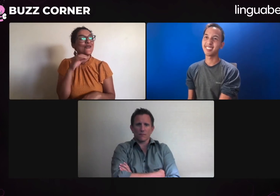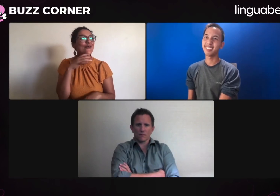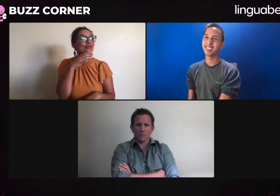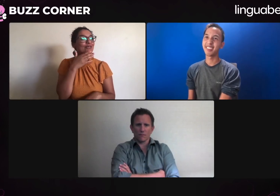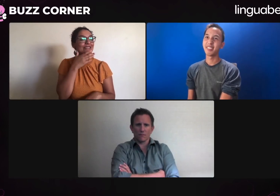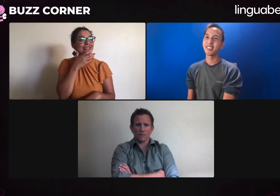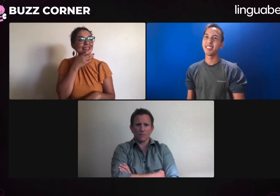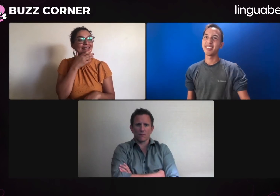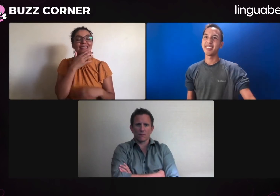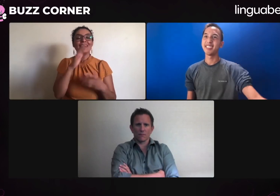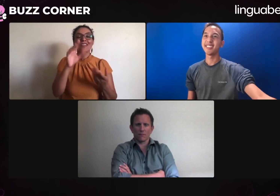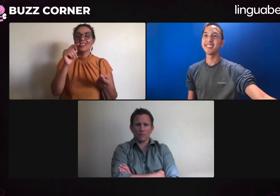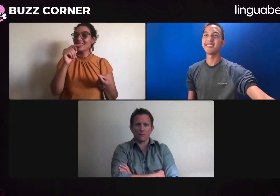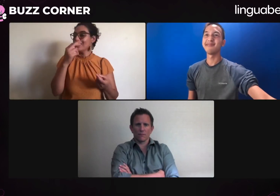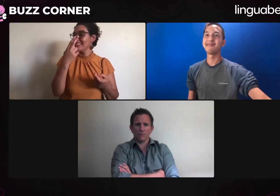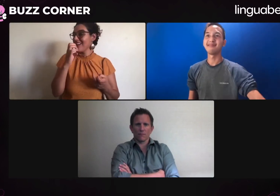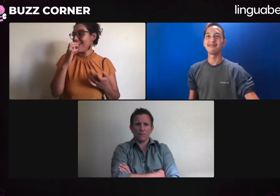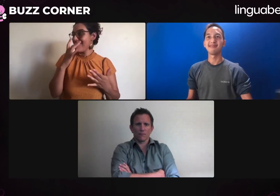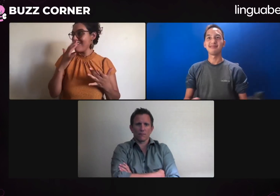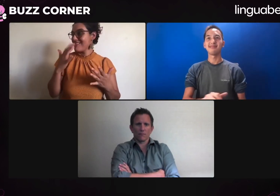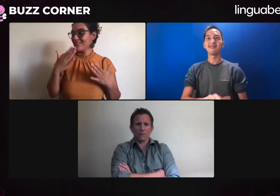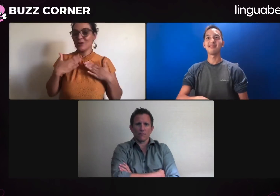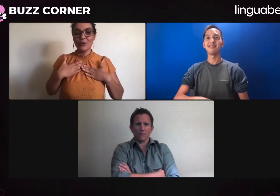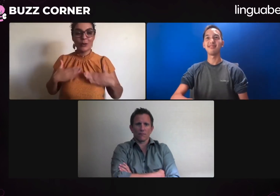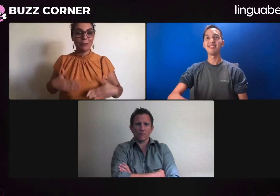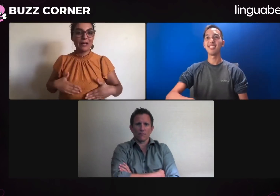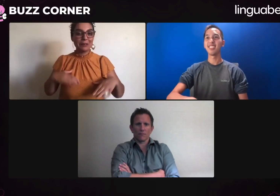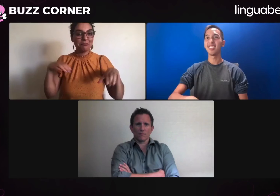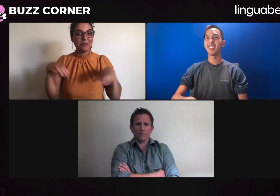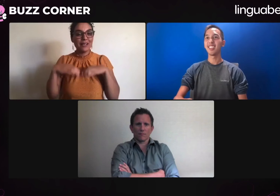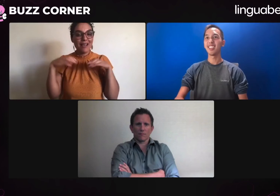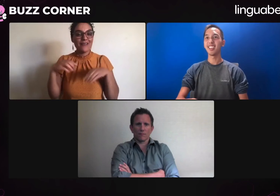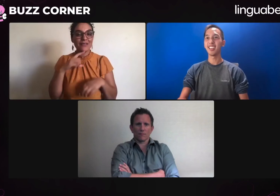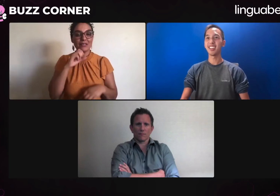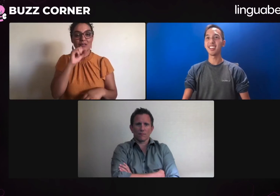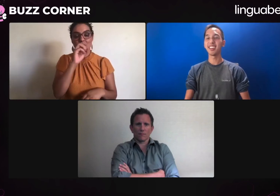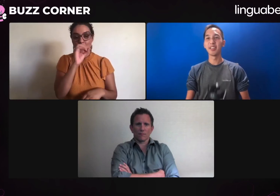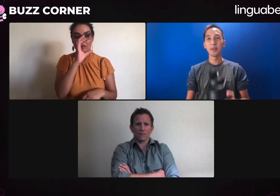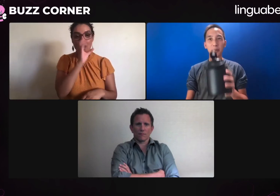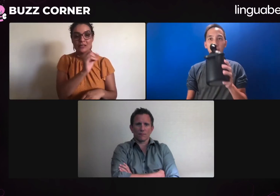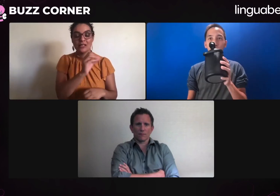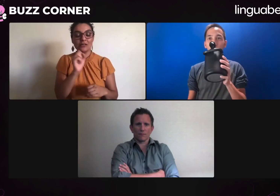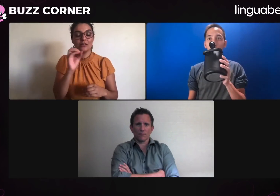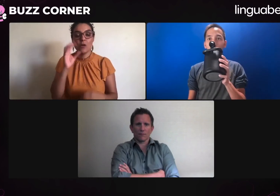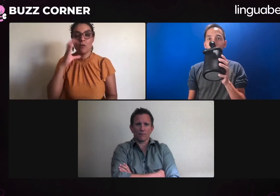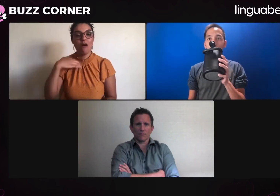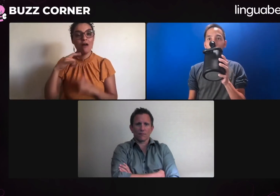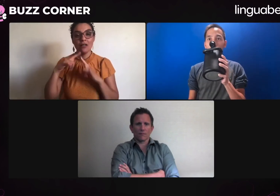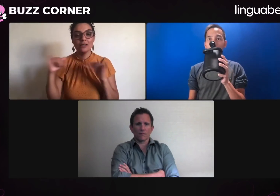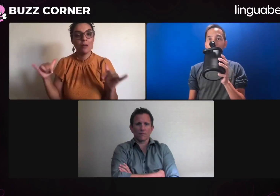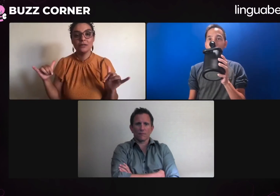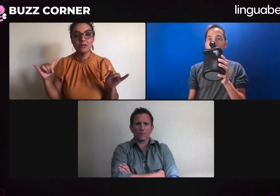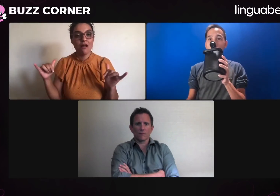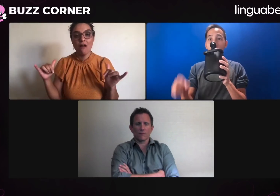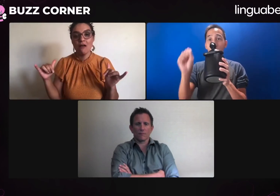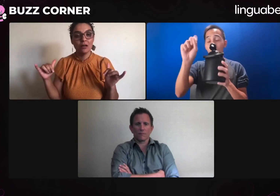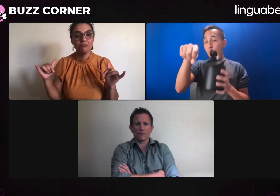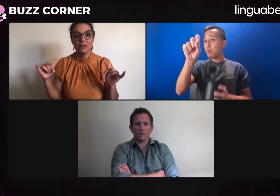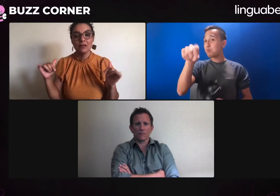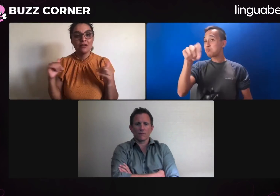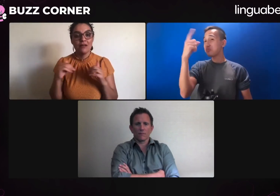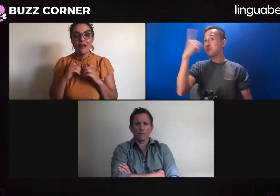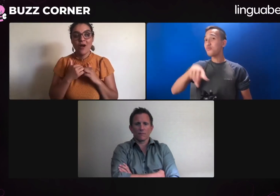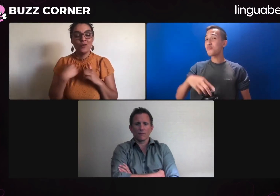Wow. I think that this is just so human behavior is so fascinating to